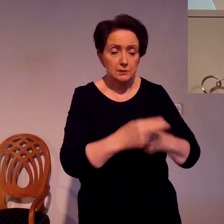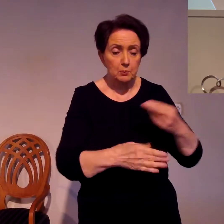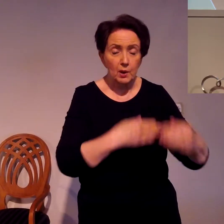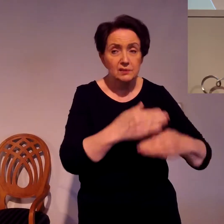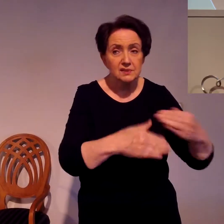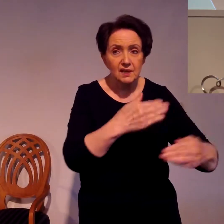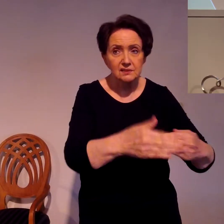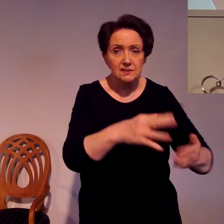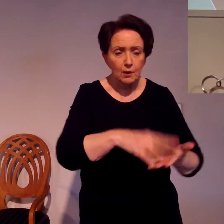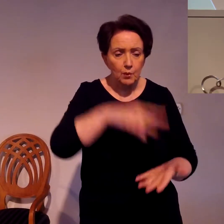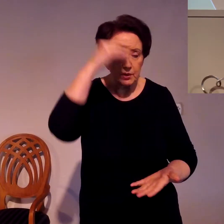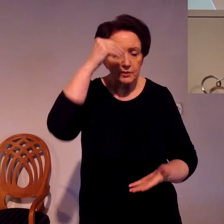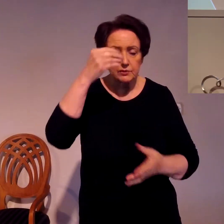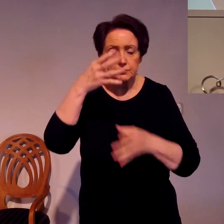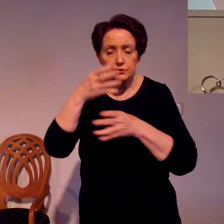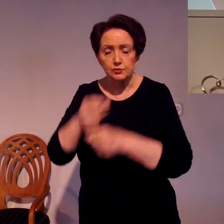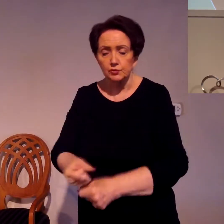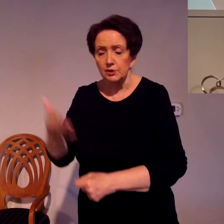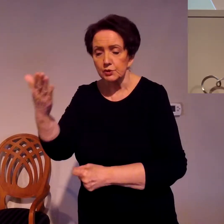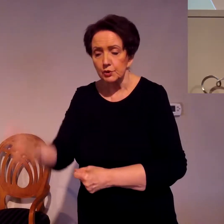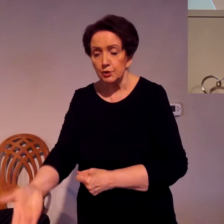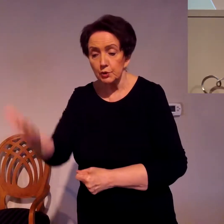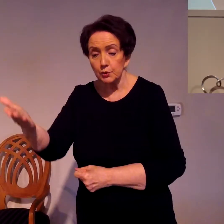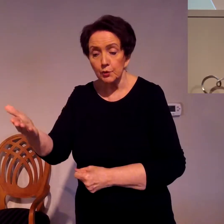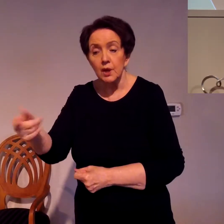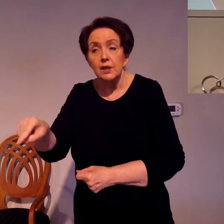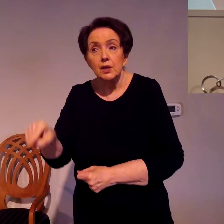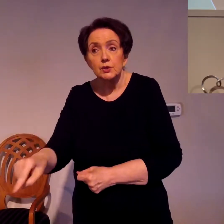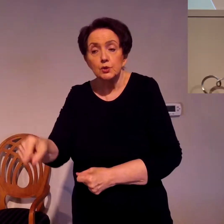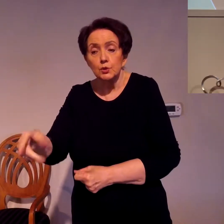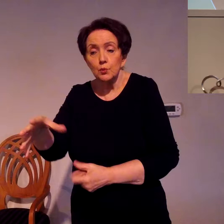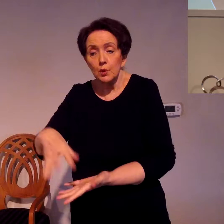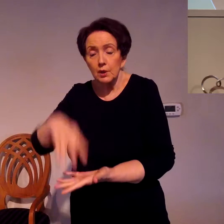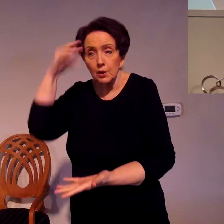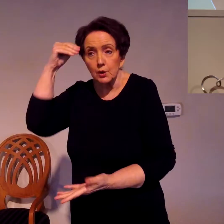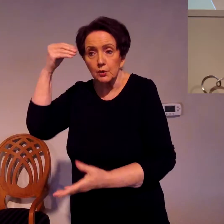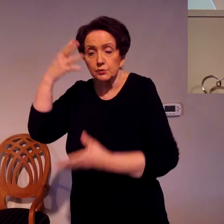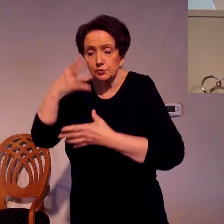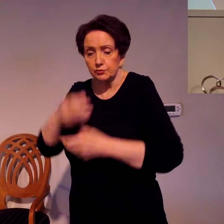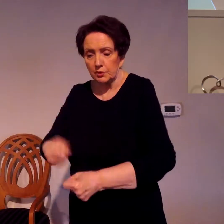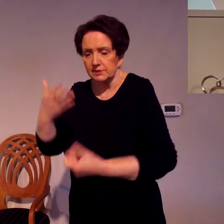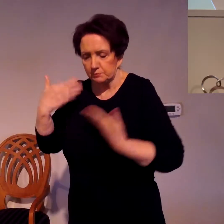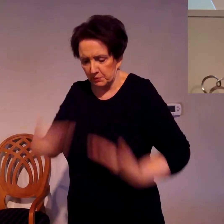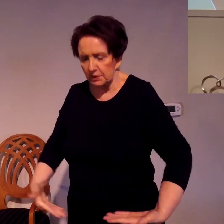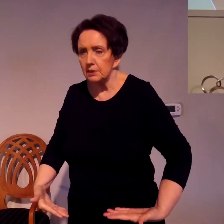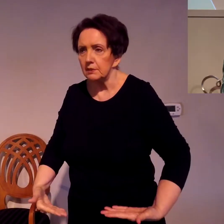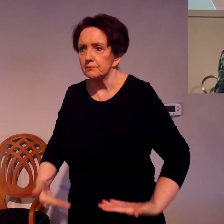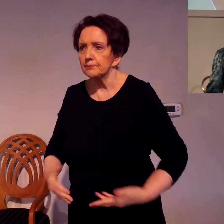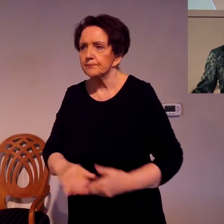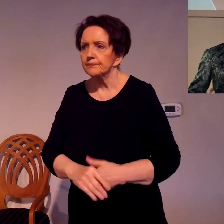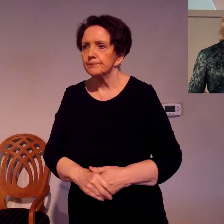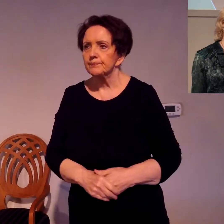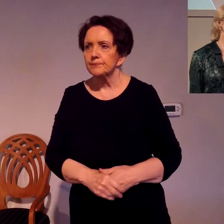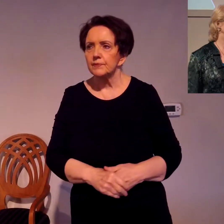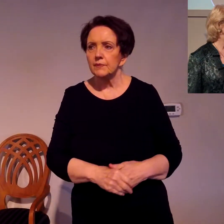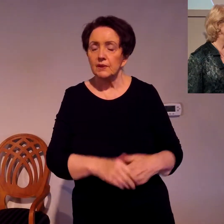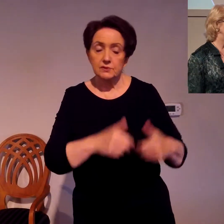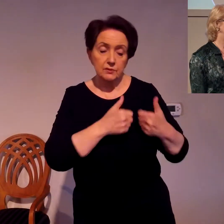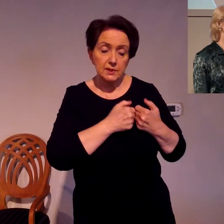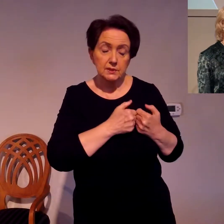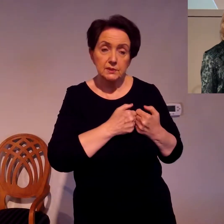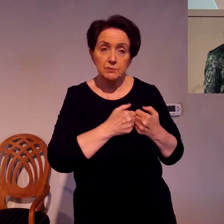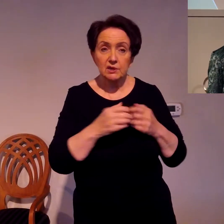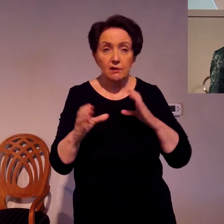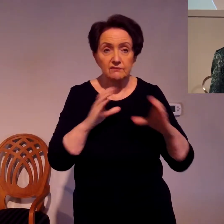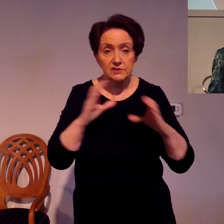you, and you will learn to trust me. So the most intimate conversation is to actually talk about what's